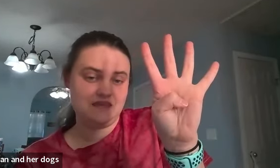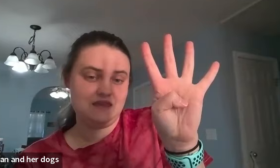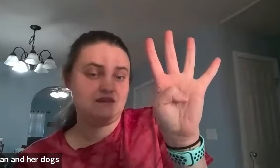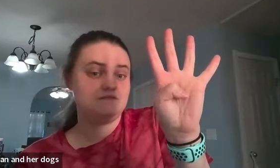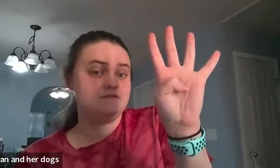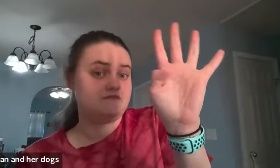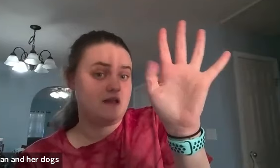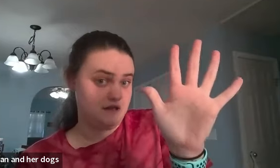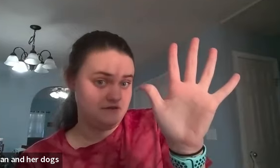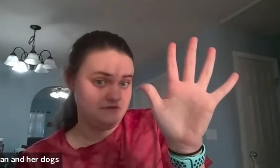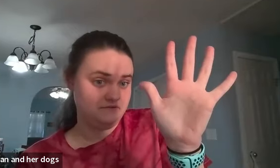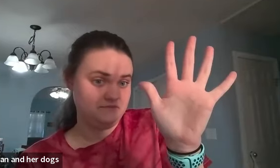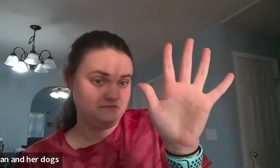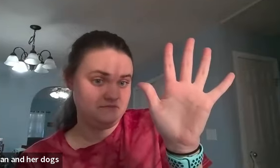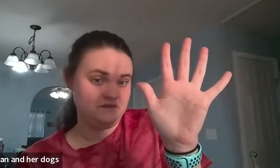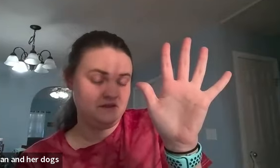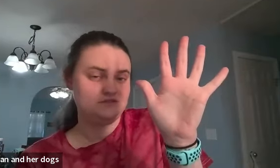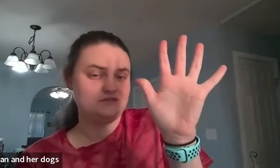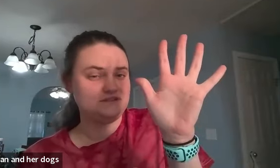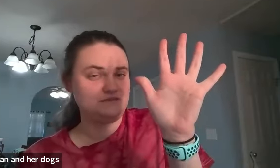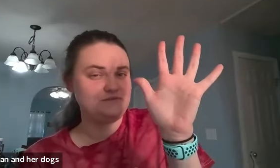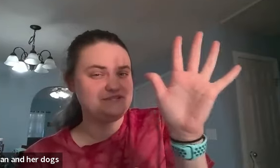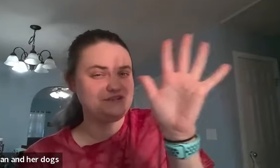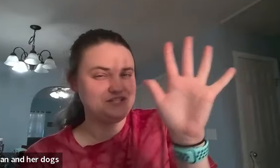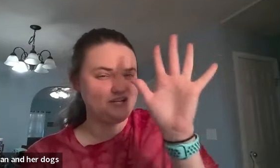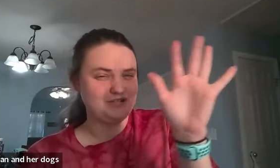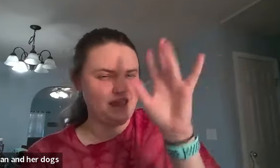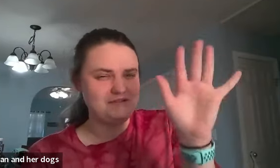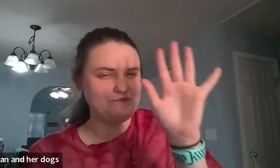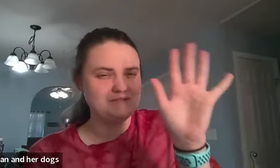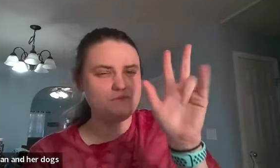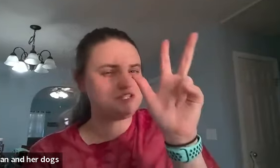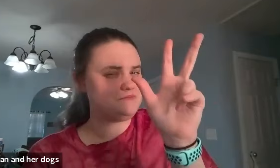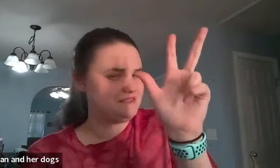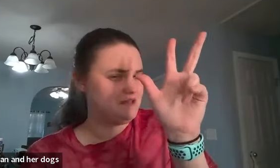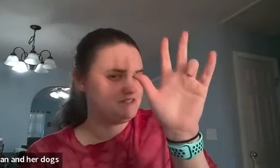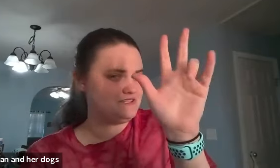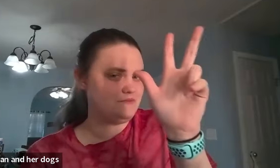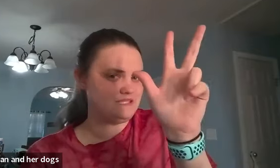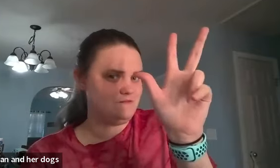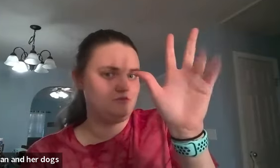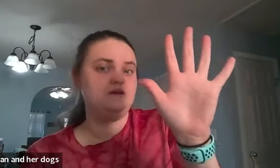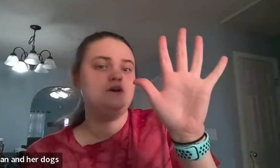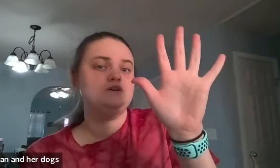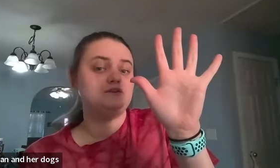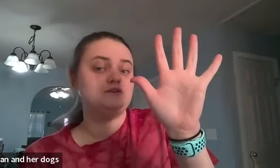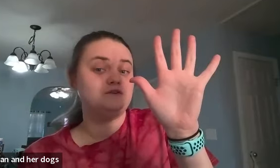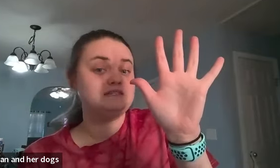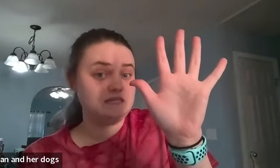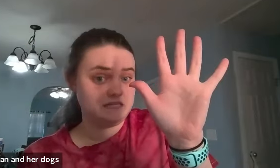Then five. So this is where we start to change. Like everything was pretty much up to the same except for three. So for six,